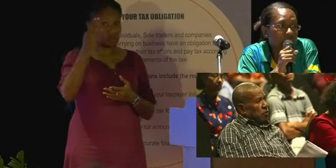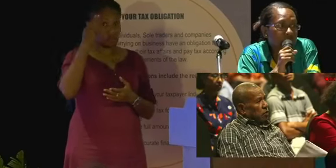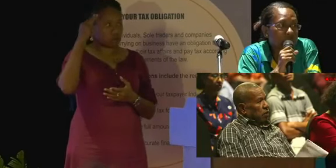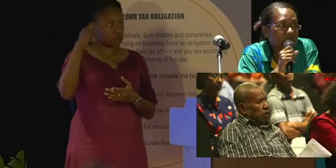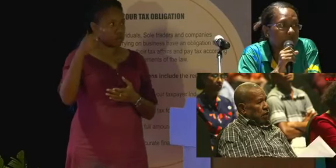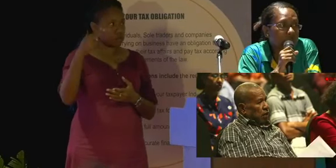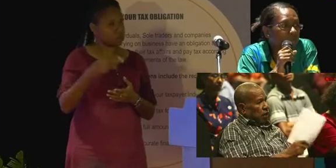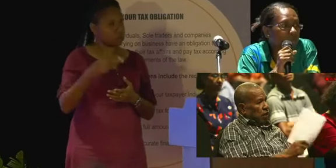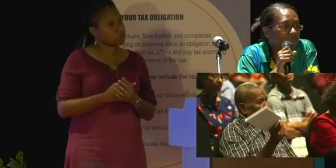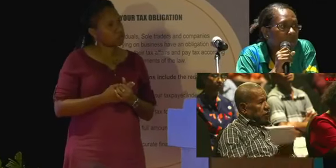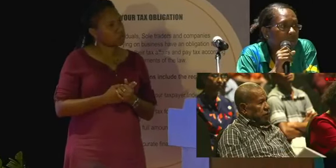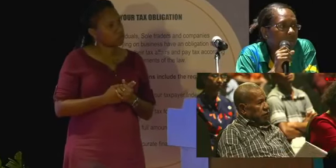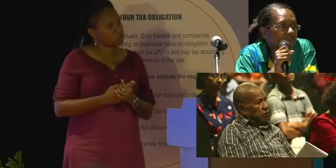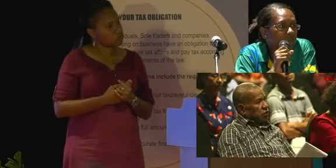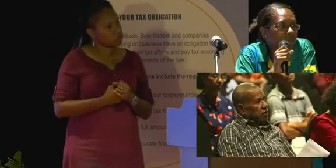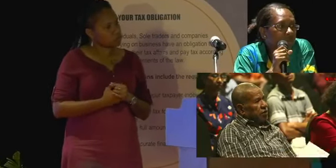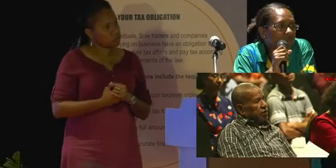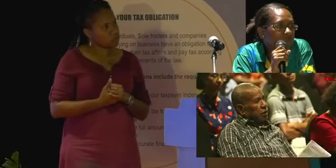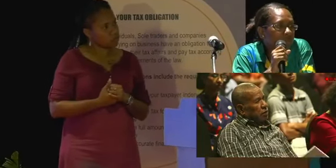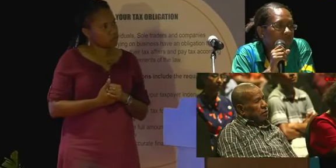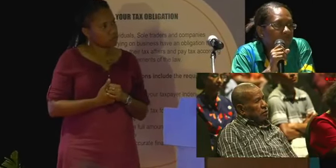Which two countries?